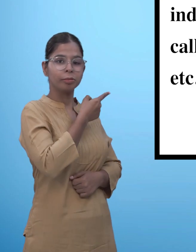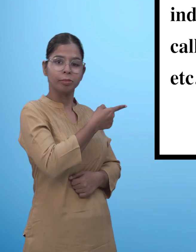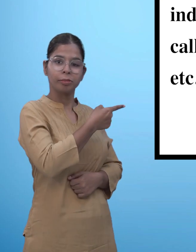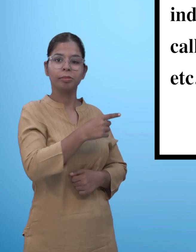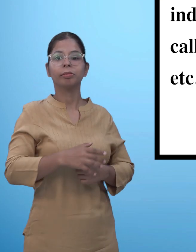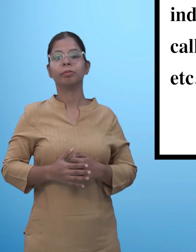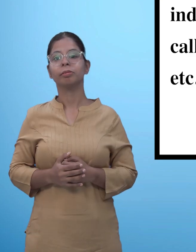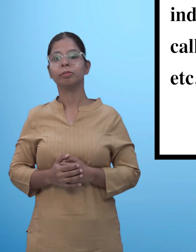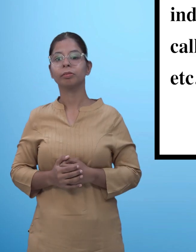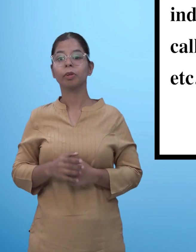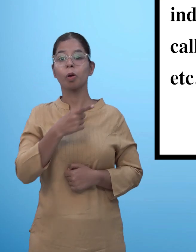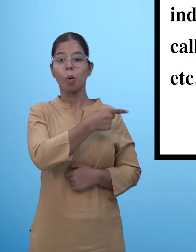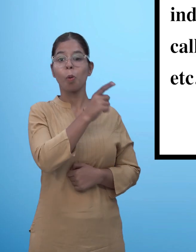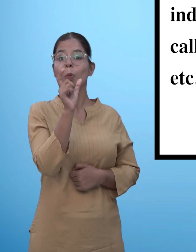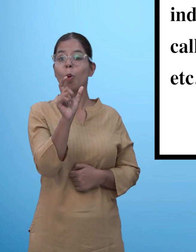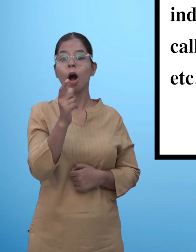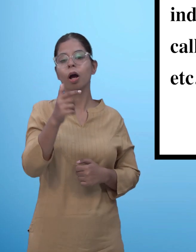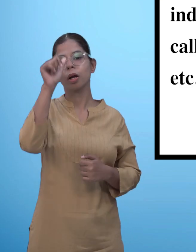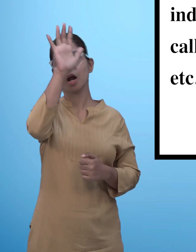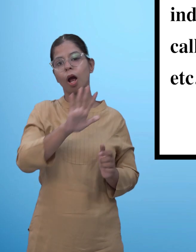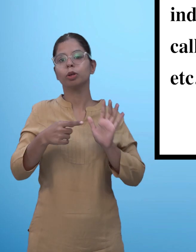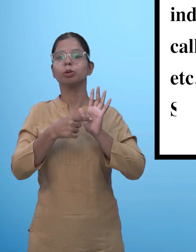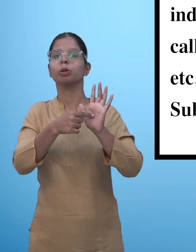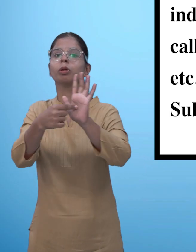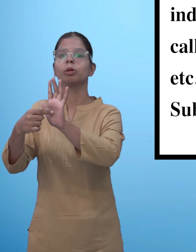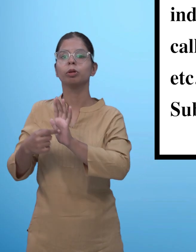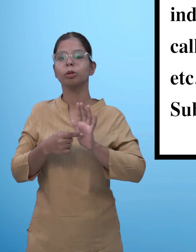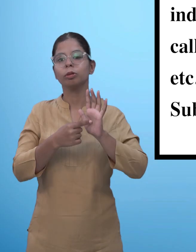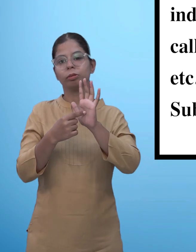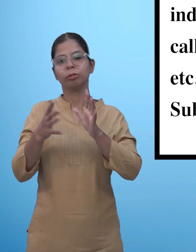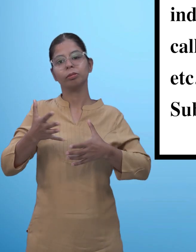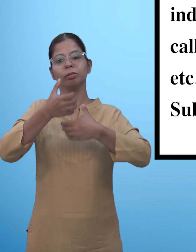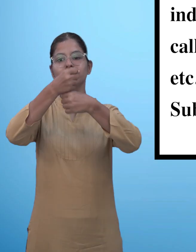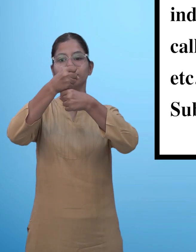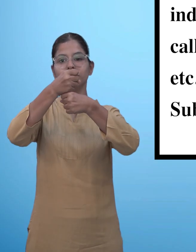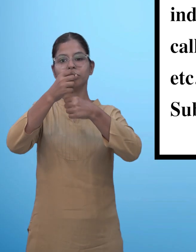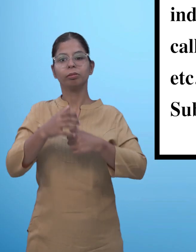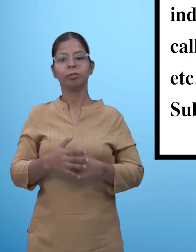etc. Jambudvip came to mean the Indian subcontinent.